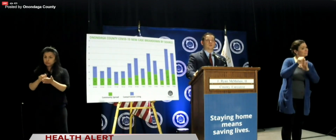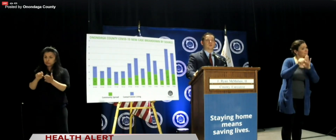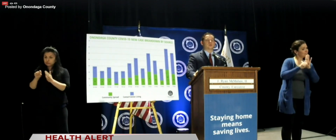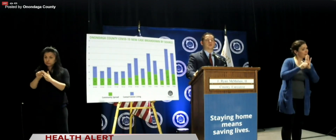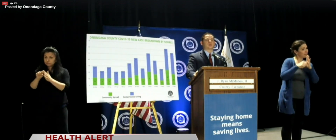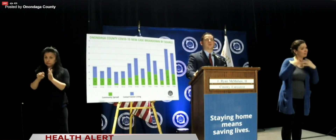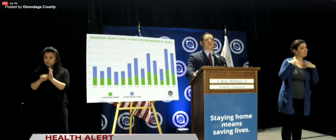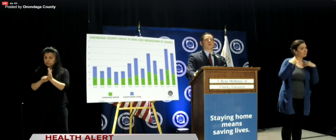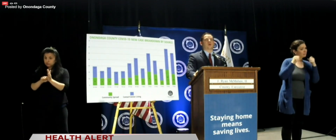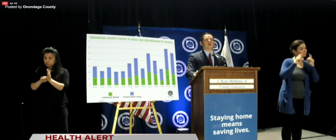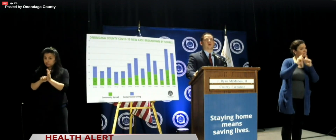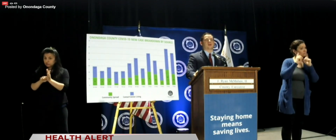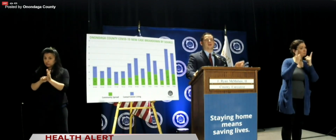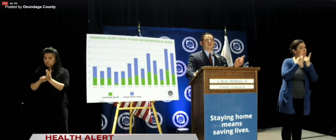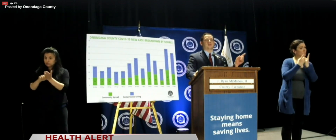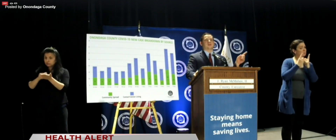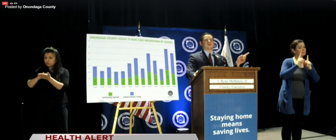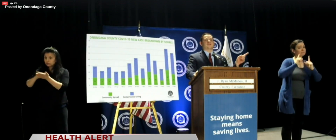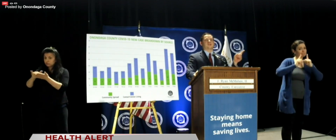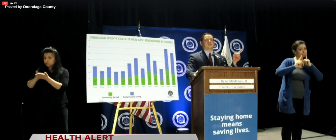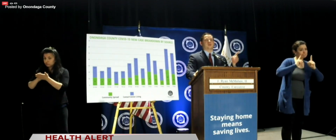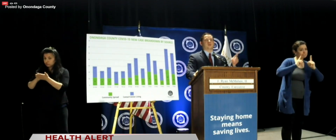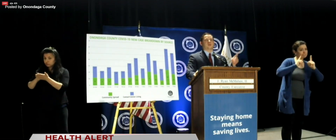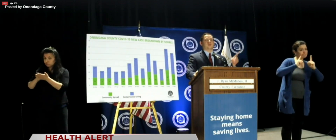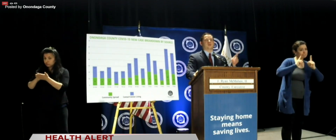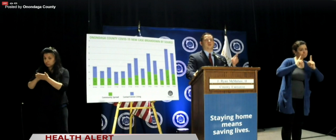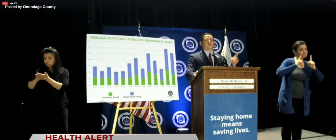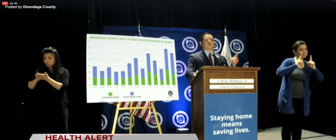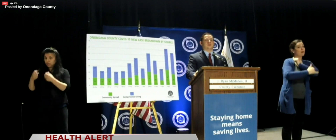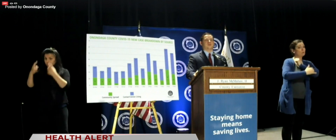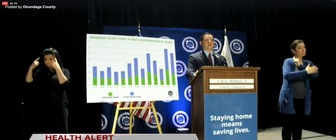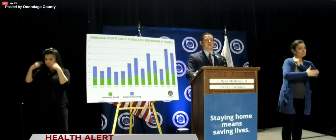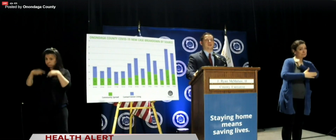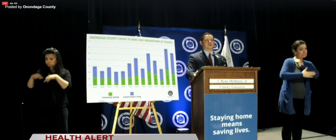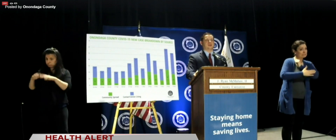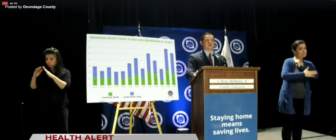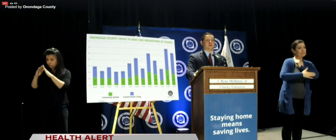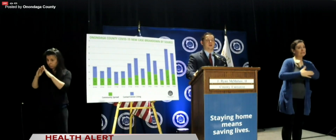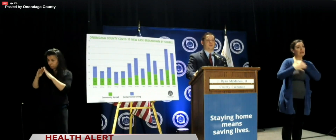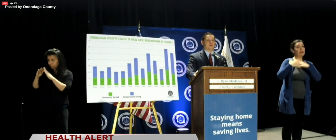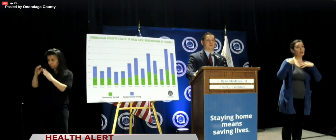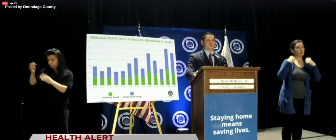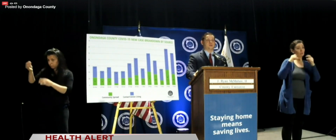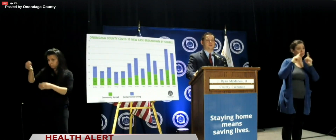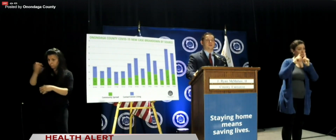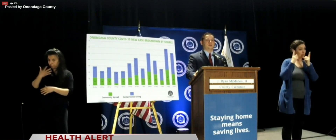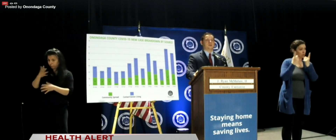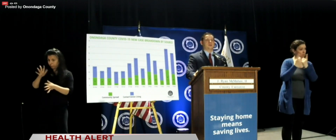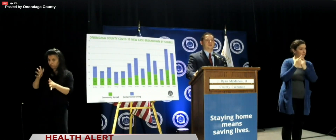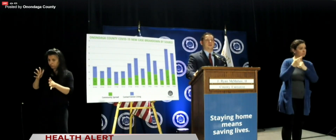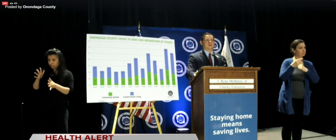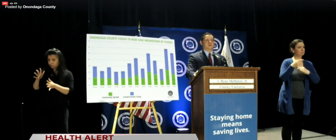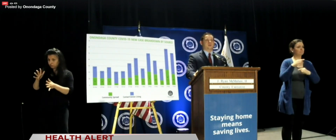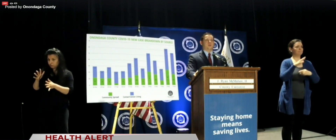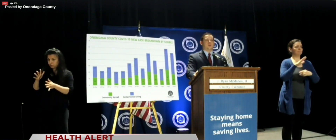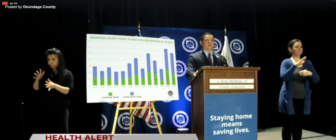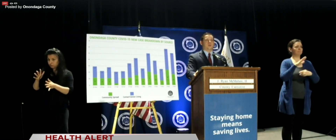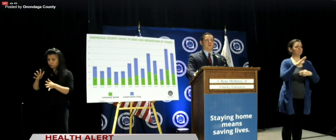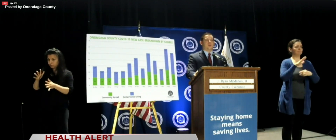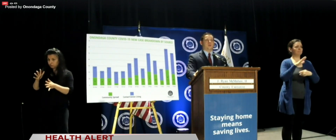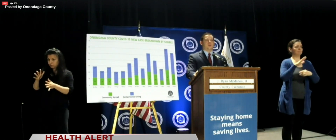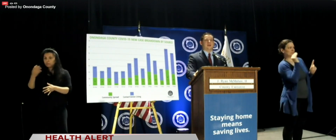departments previously. They reported it, essentially. We've been asking for clarification on the numbers. They reported it, I